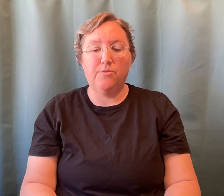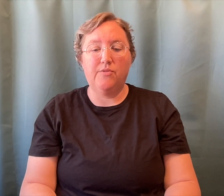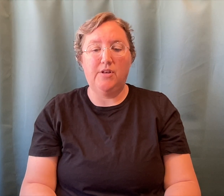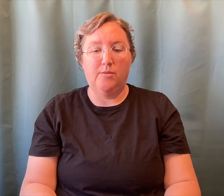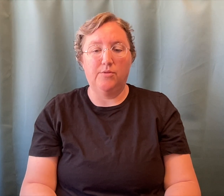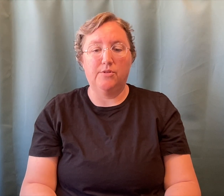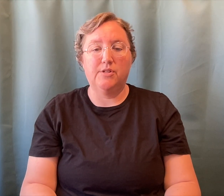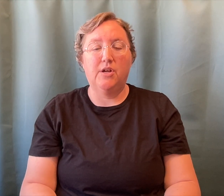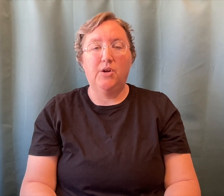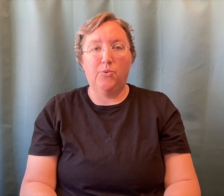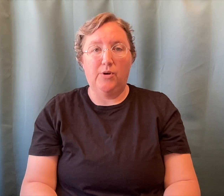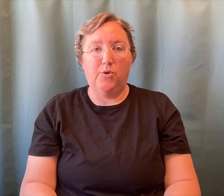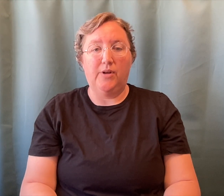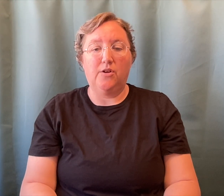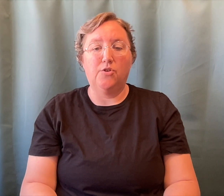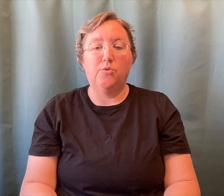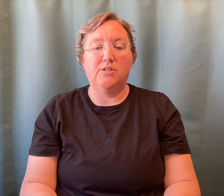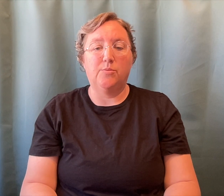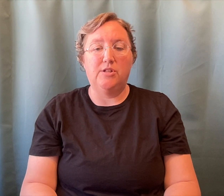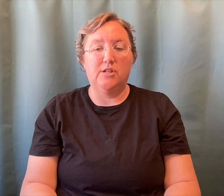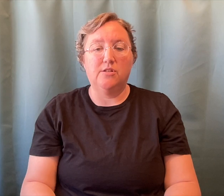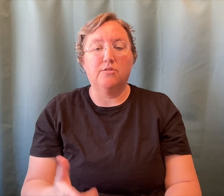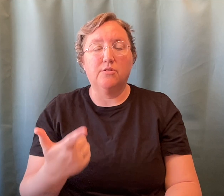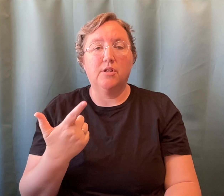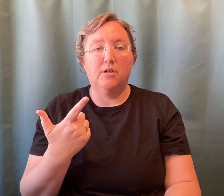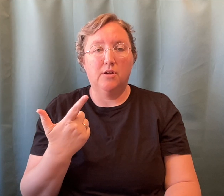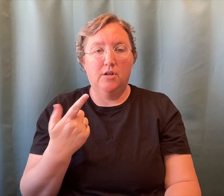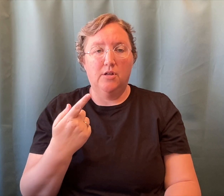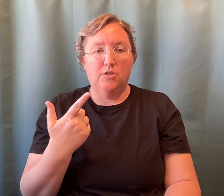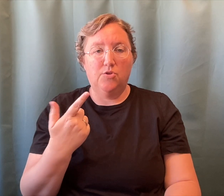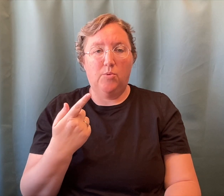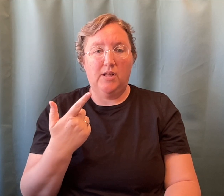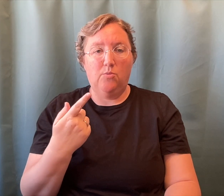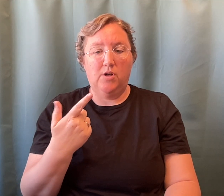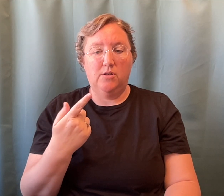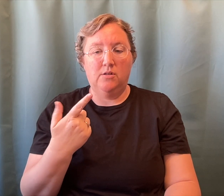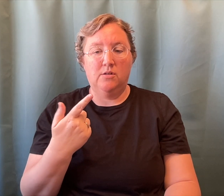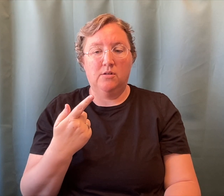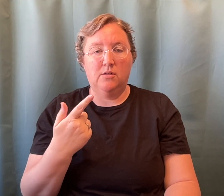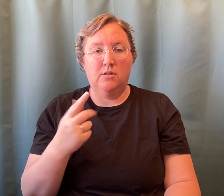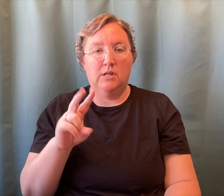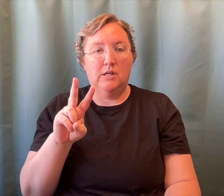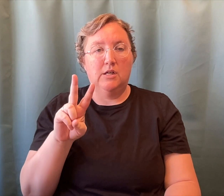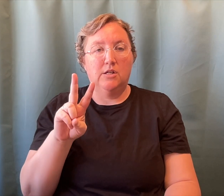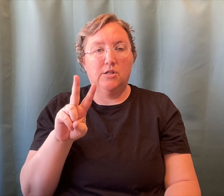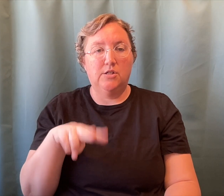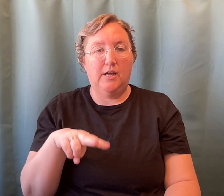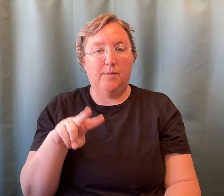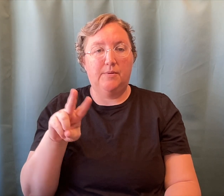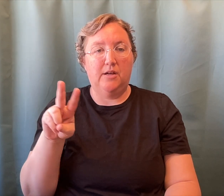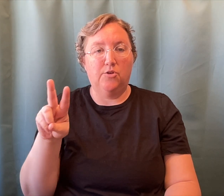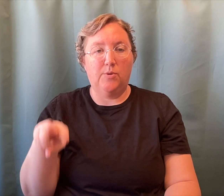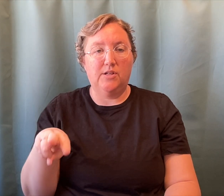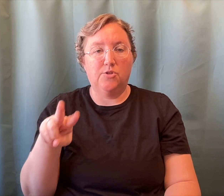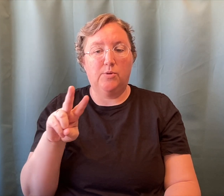the numbers real quick, our new ones that we just learned. 21, tap down twice,